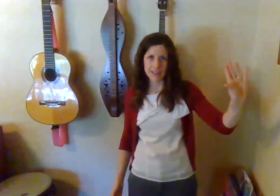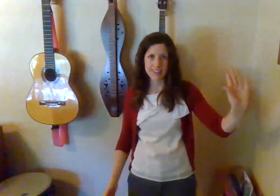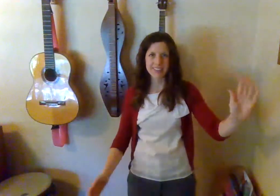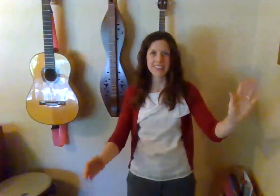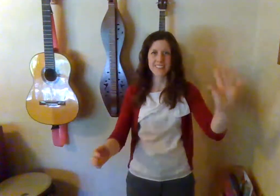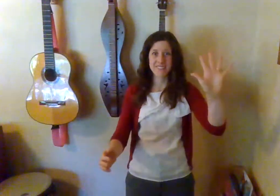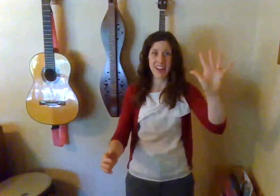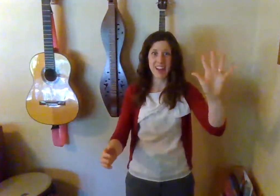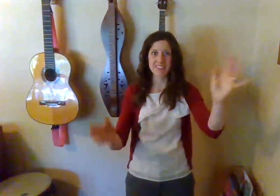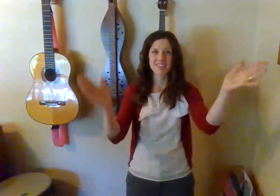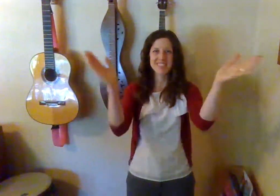Five.